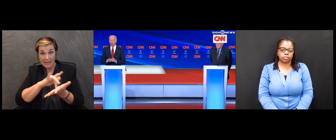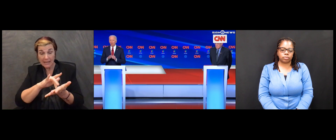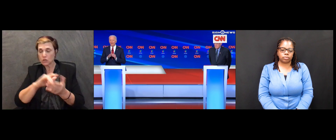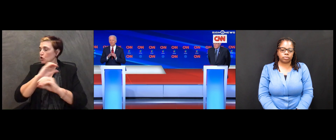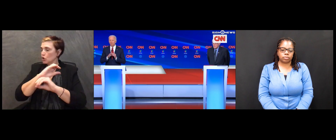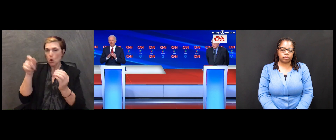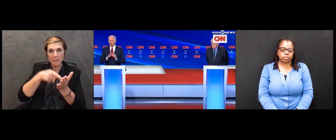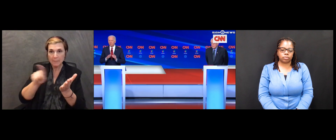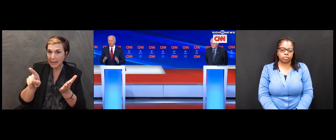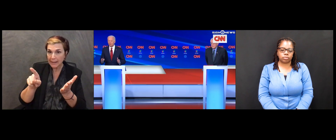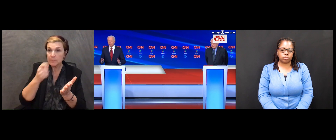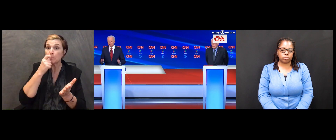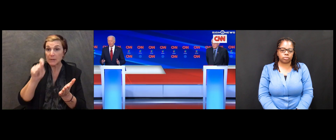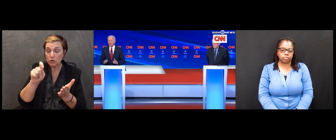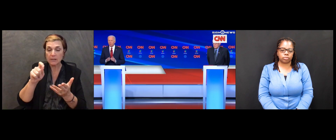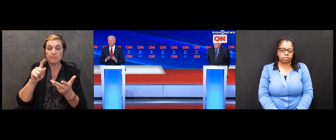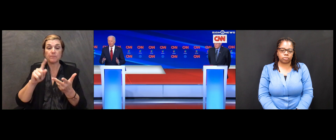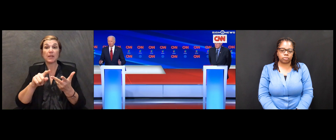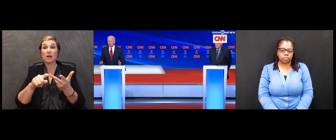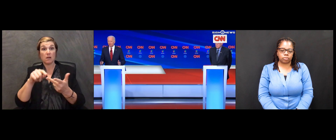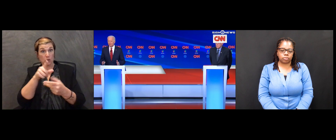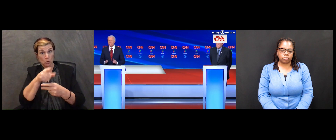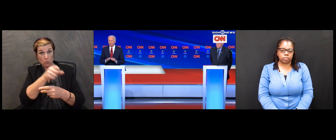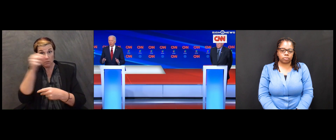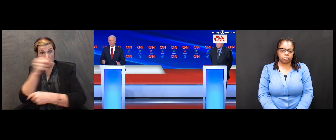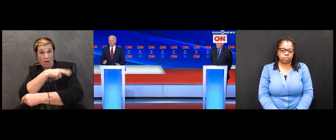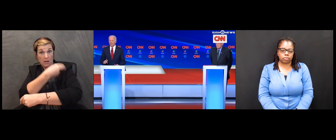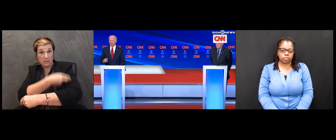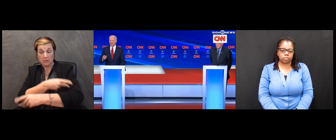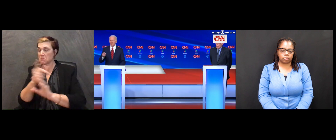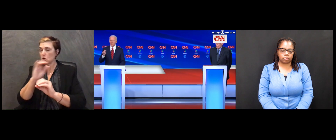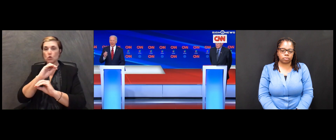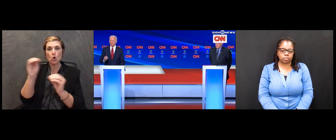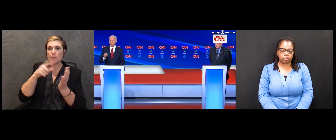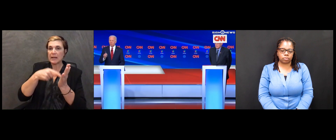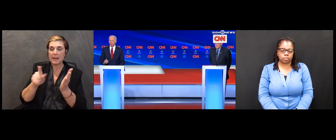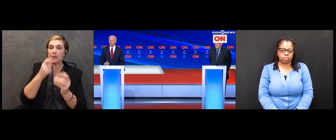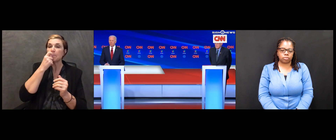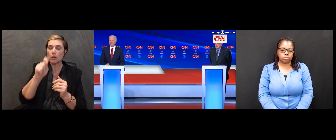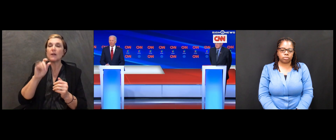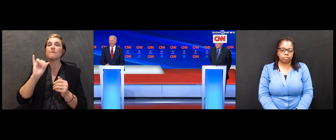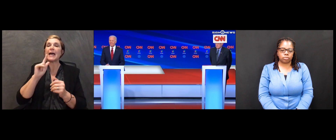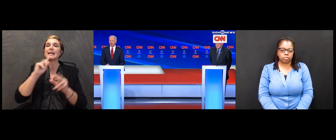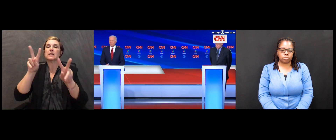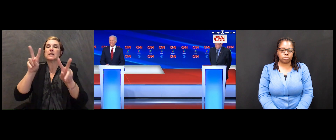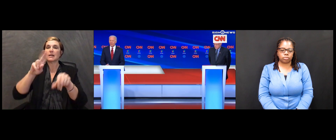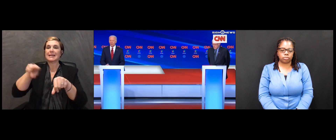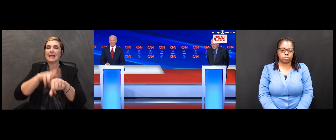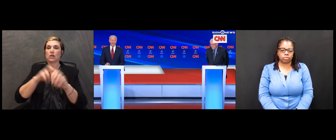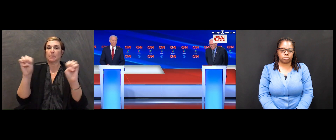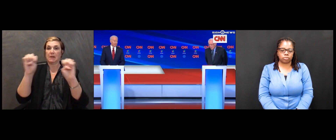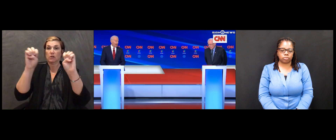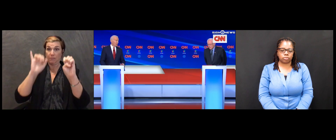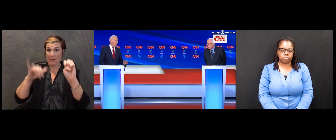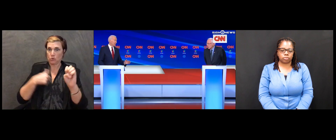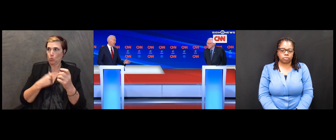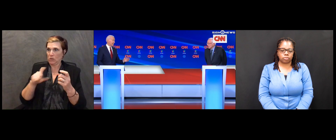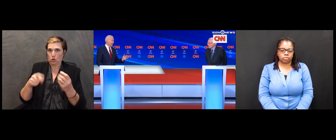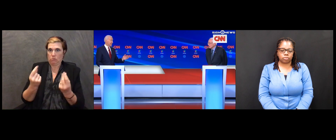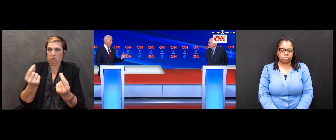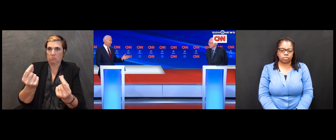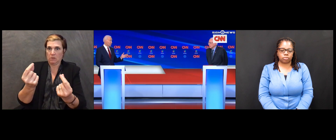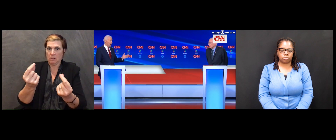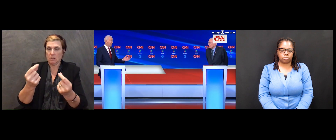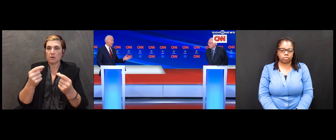crisis. No one has to pay for hospitalization because of the crisis, period. That is a national emergency, and that's how it's handled. It is not